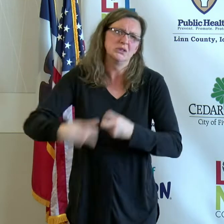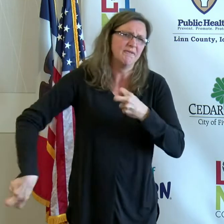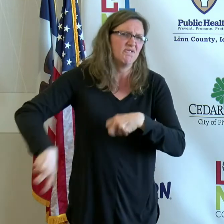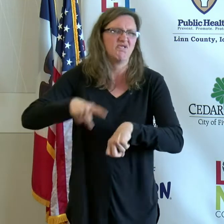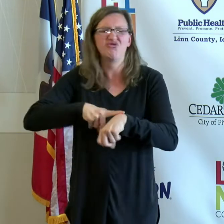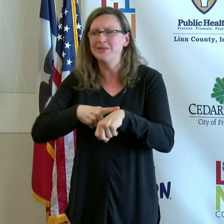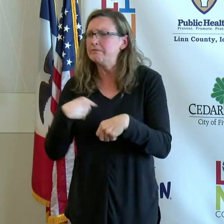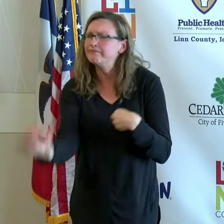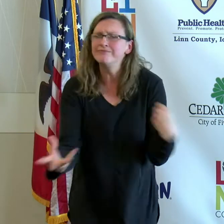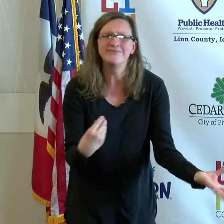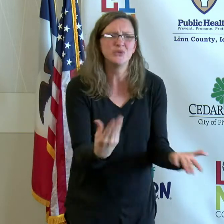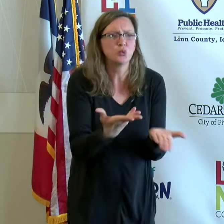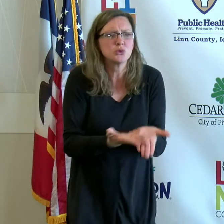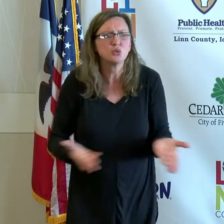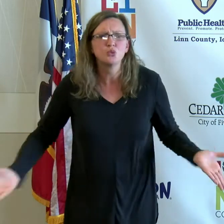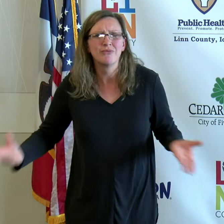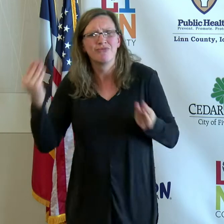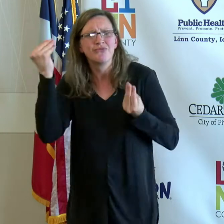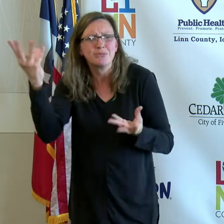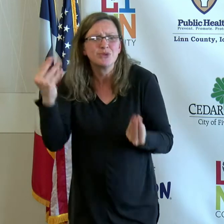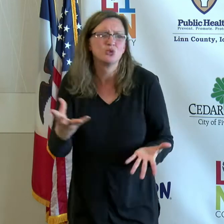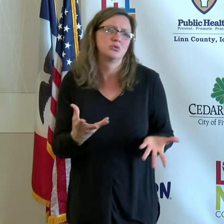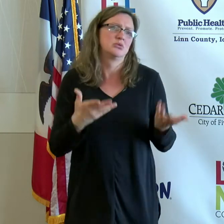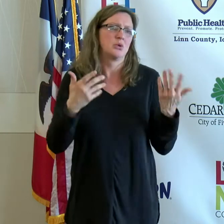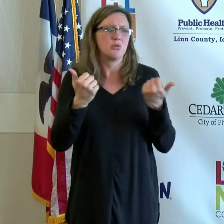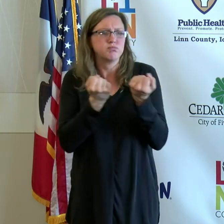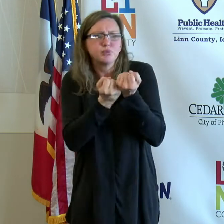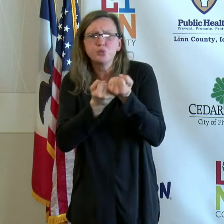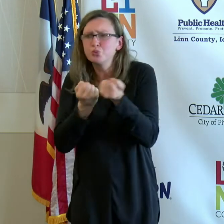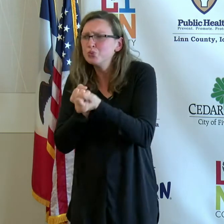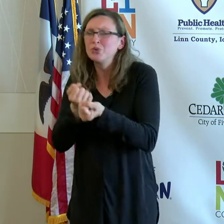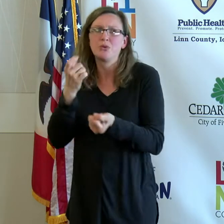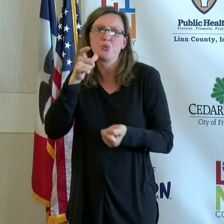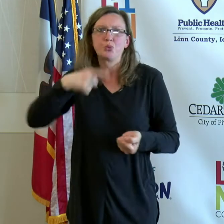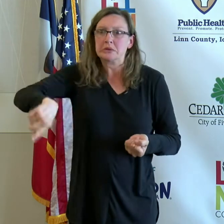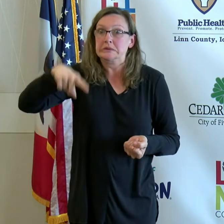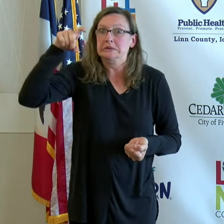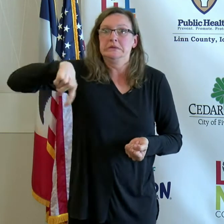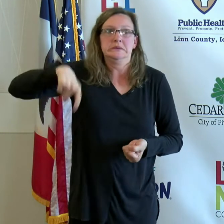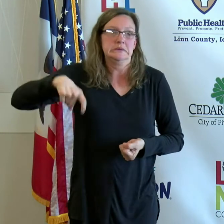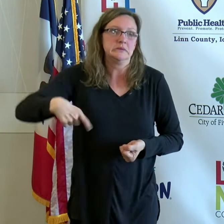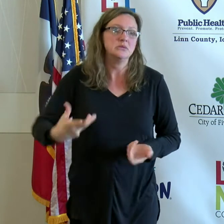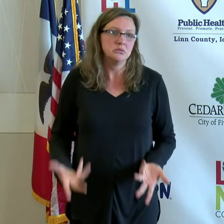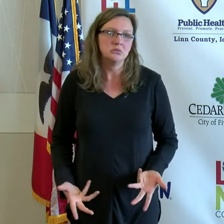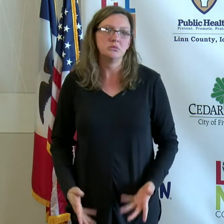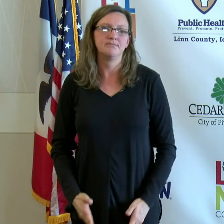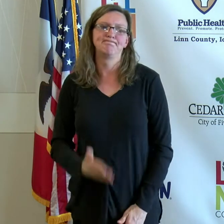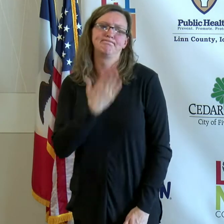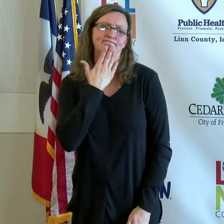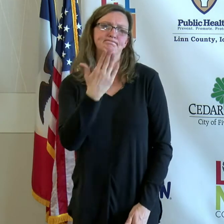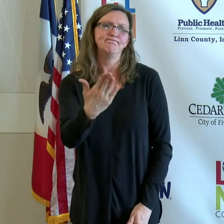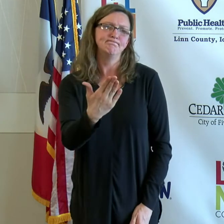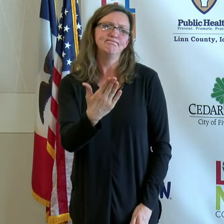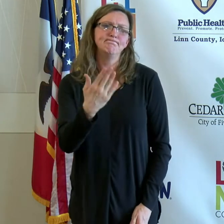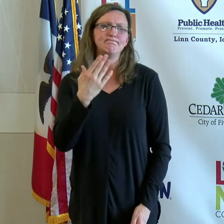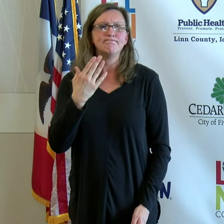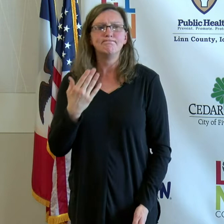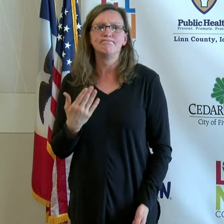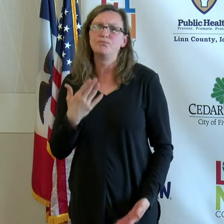to strengthen our safety net. And join me in again thanking our healthcare, first responder,